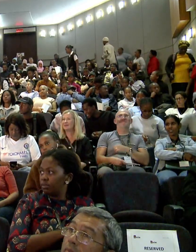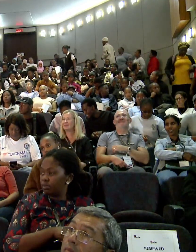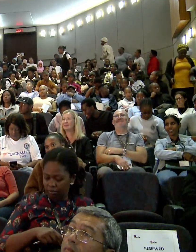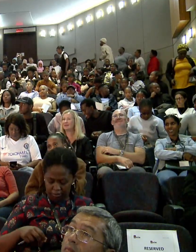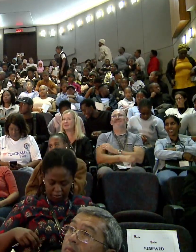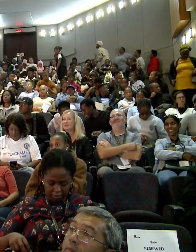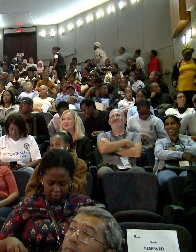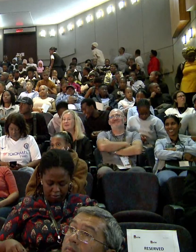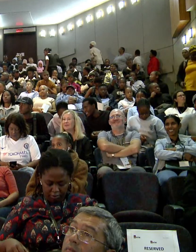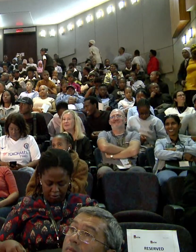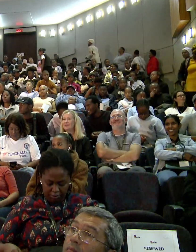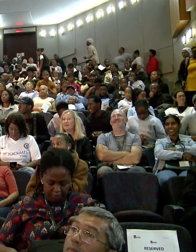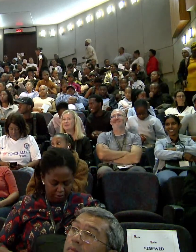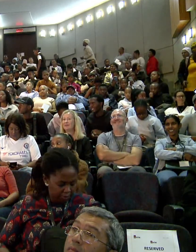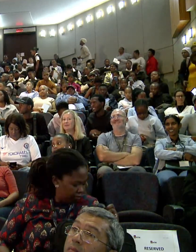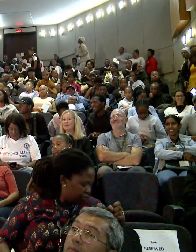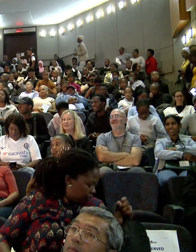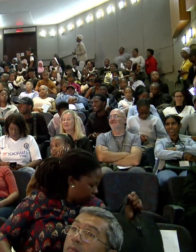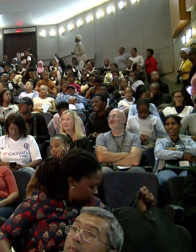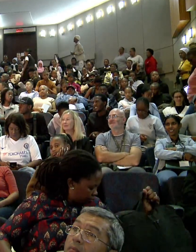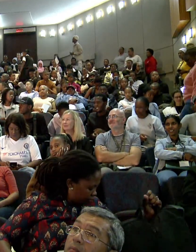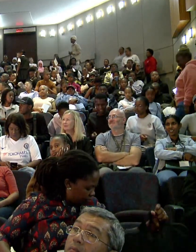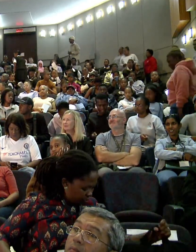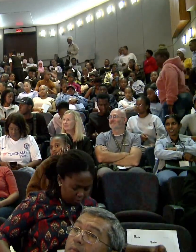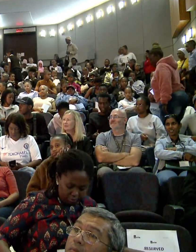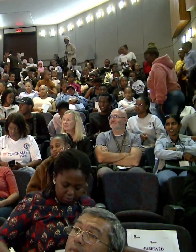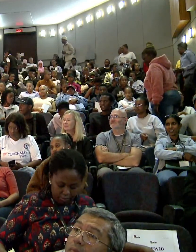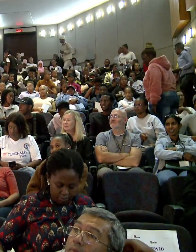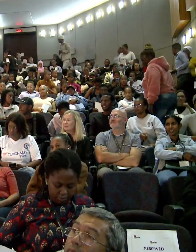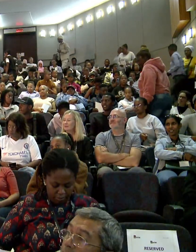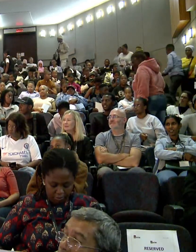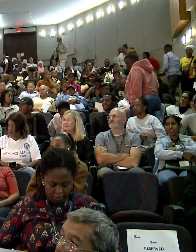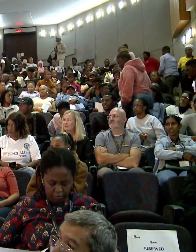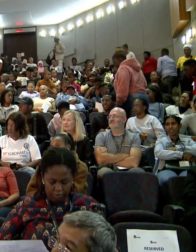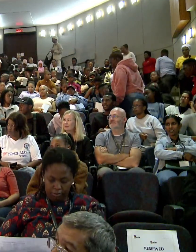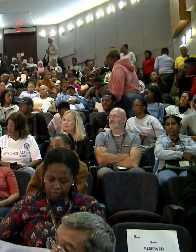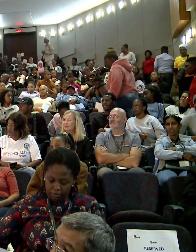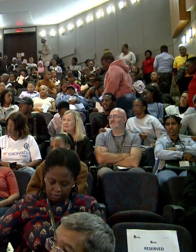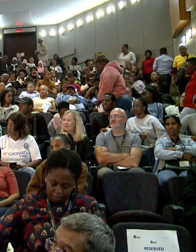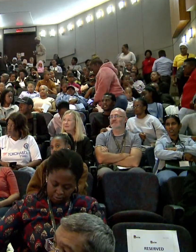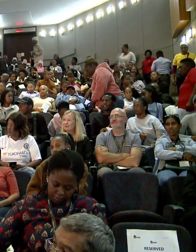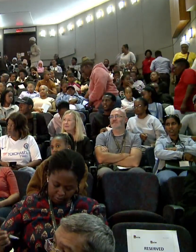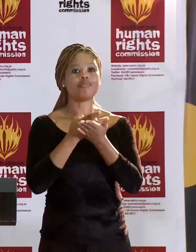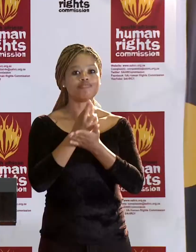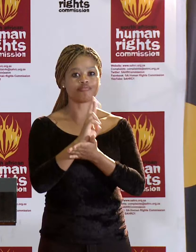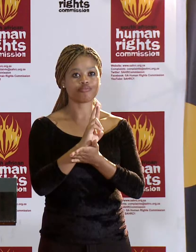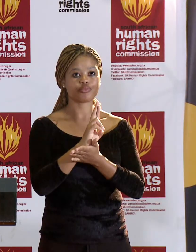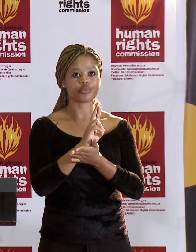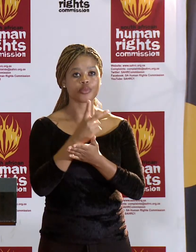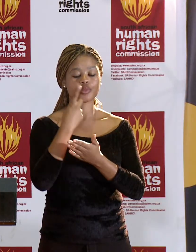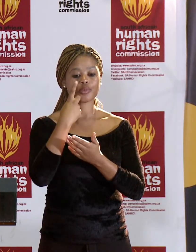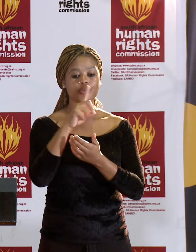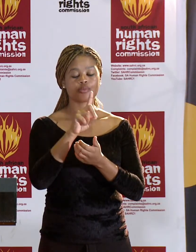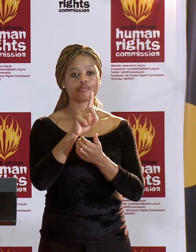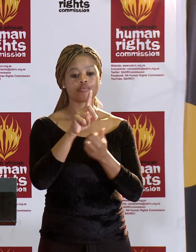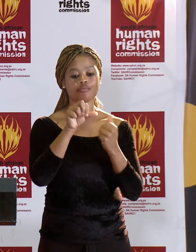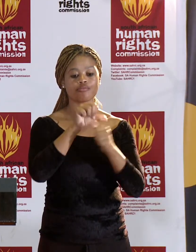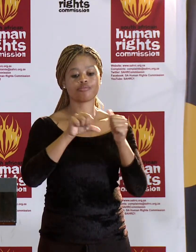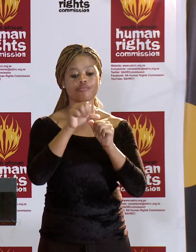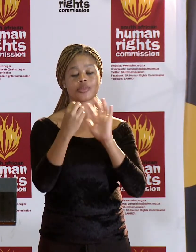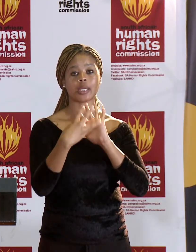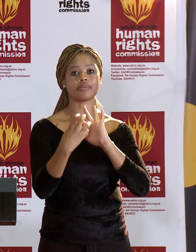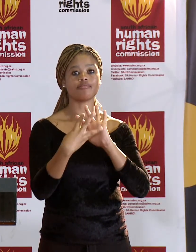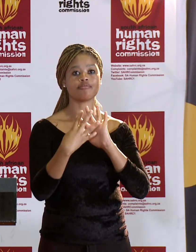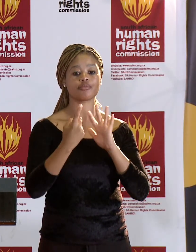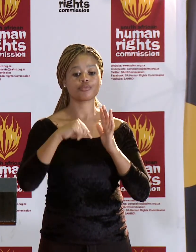The theme for our day today is a call to action, defending human rights in the era of social media.